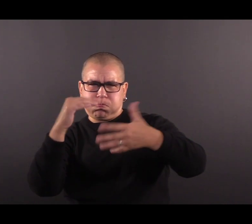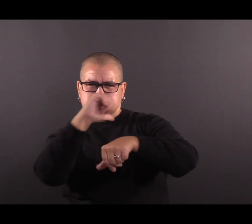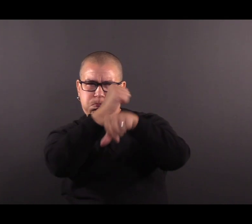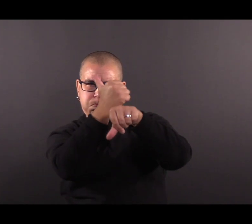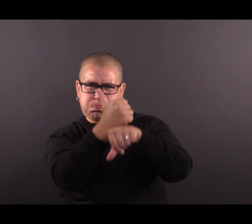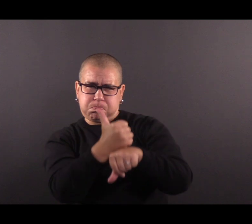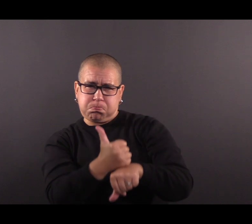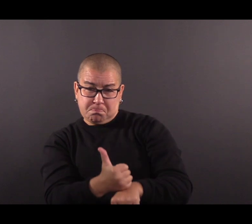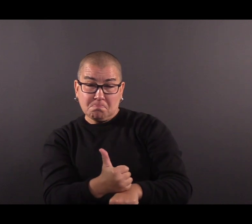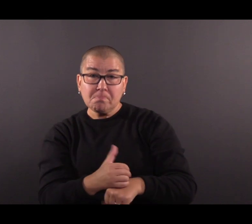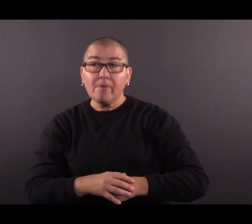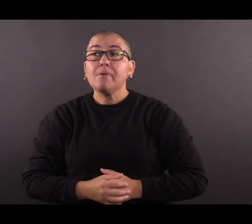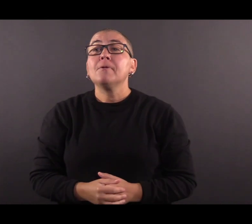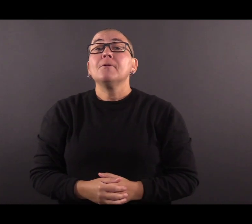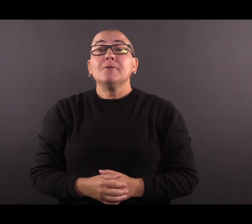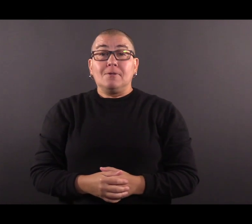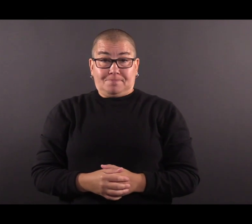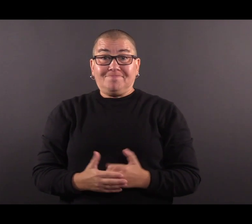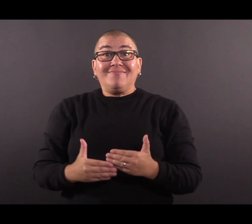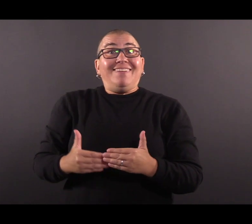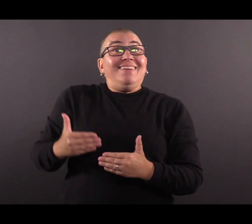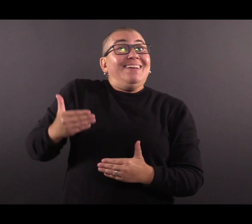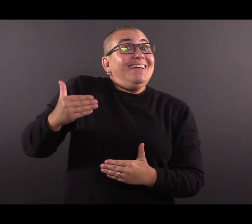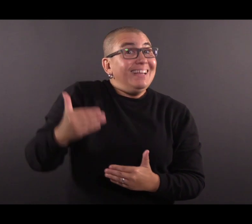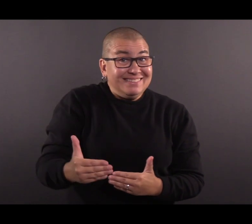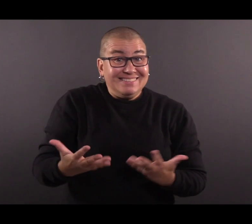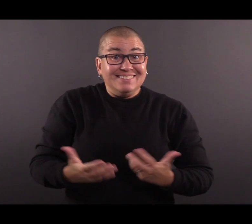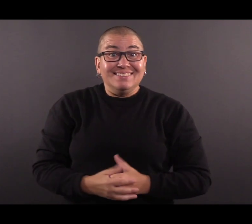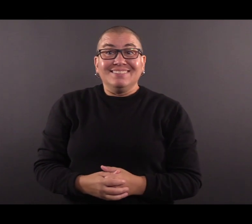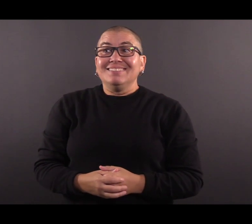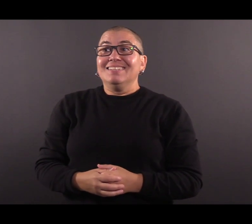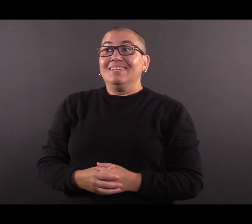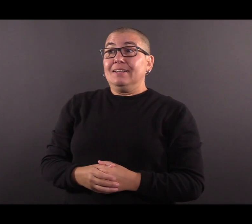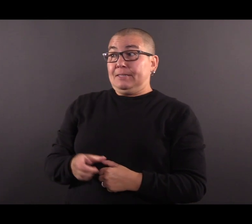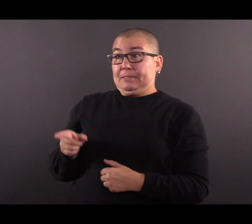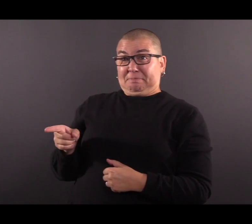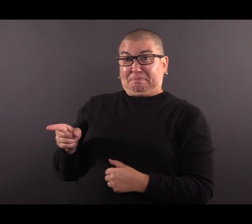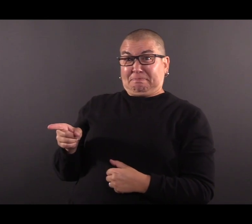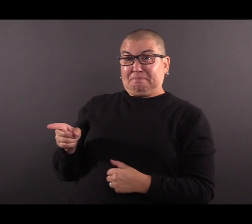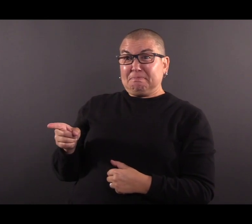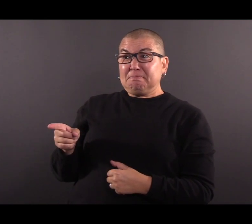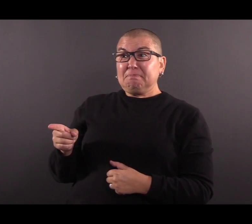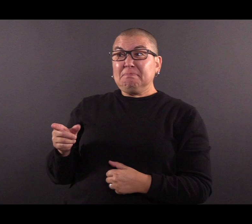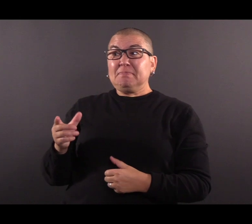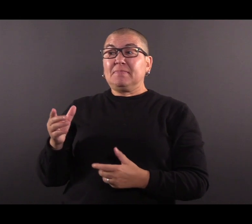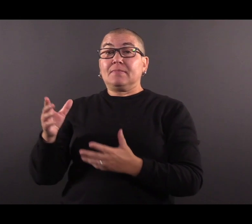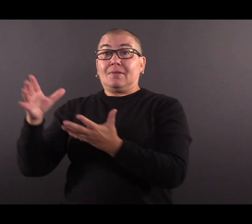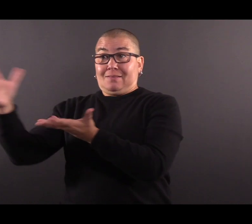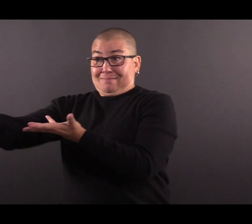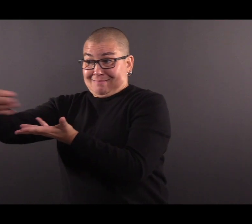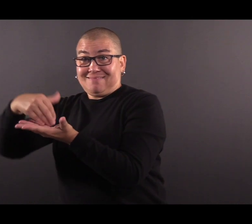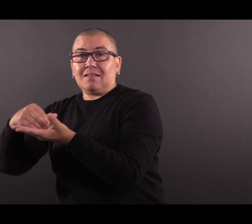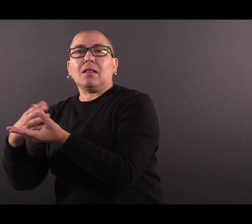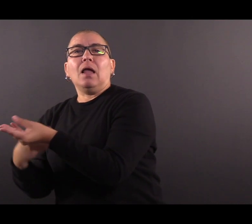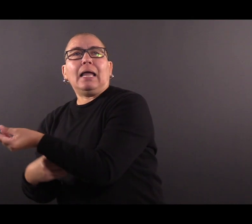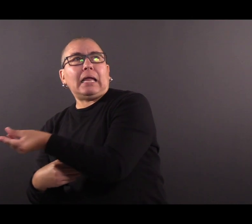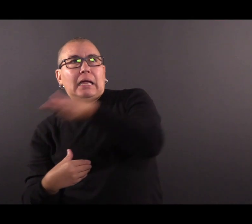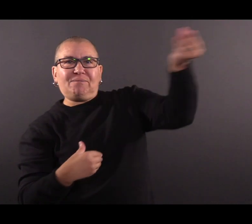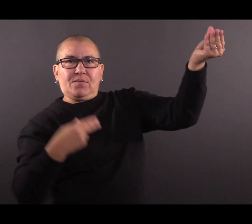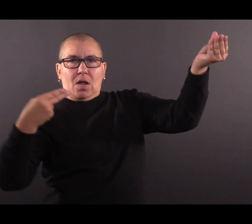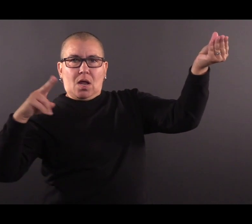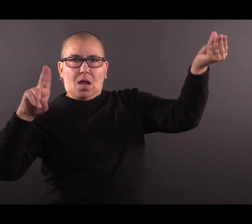Step 6. The collaborative applicant then submits the consolidated application to HUD.